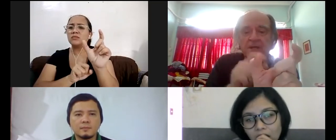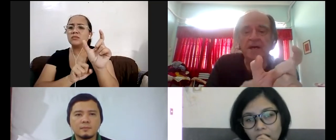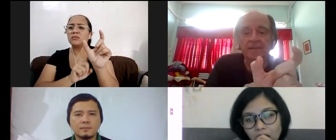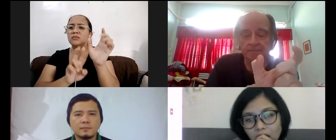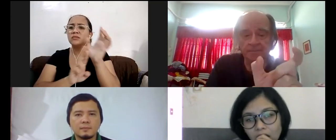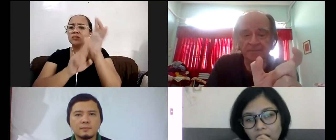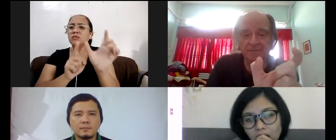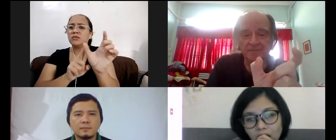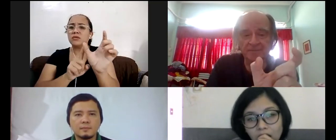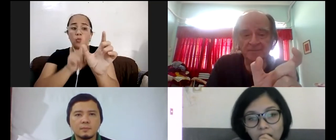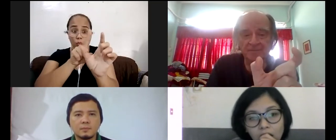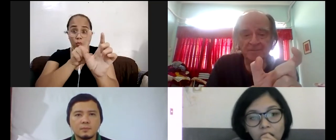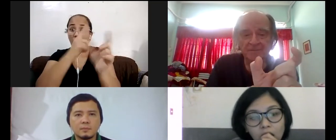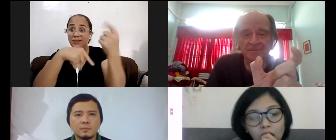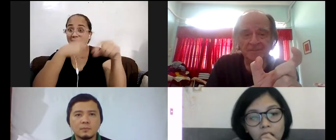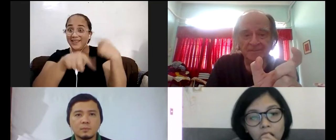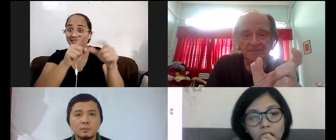One sign